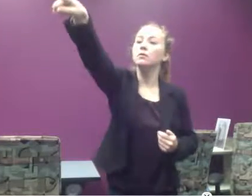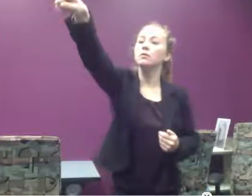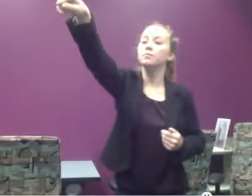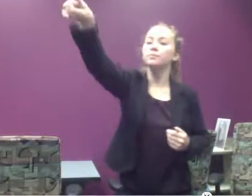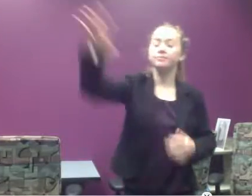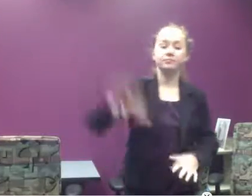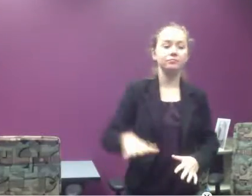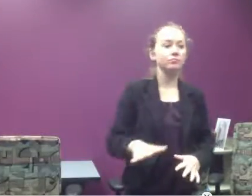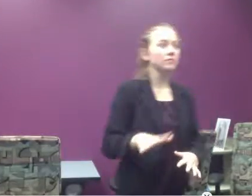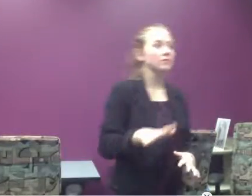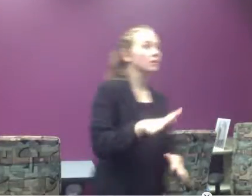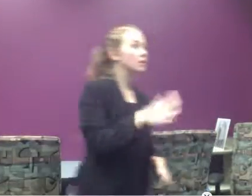Ashley?